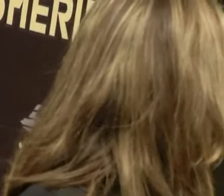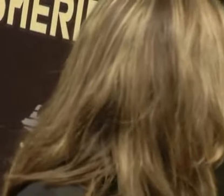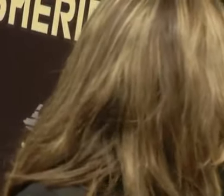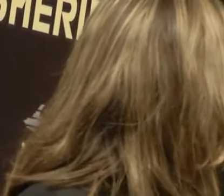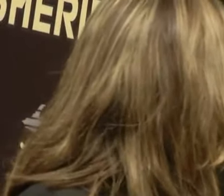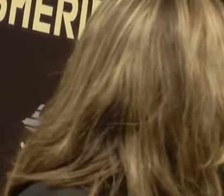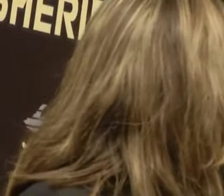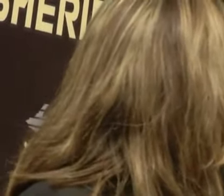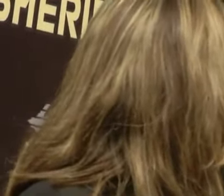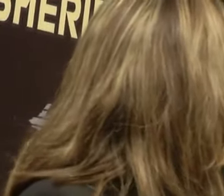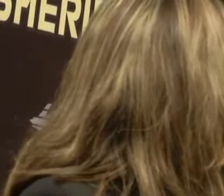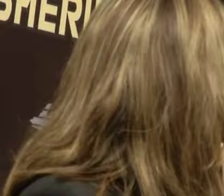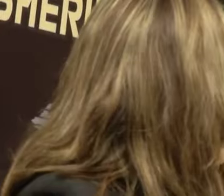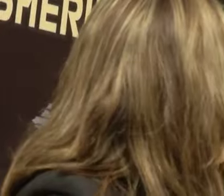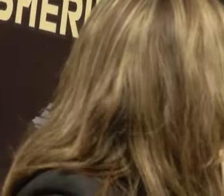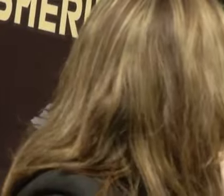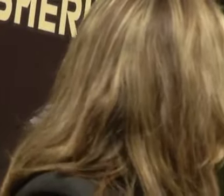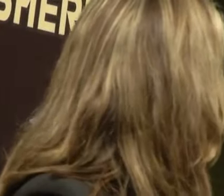city, for this region.